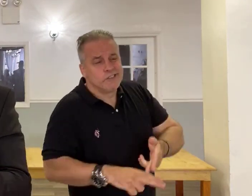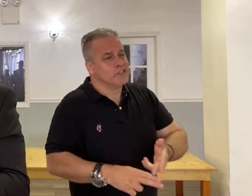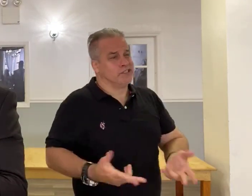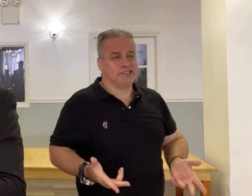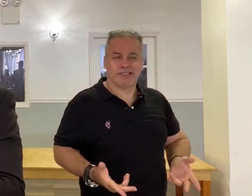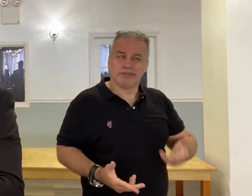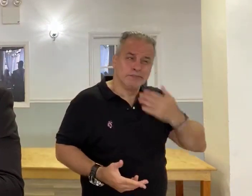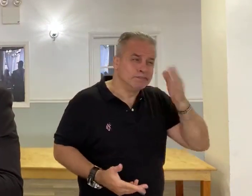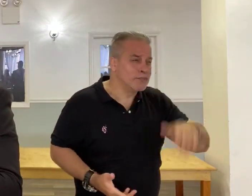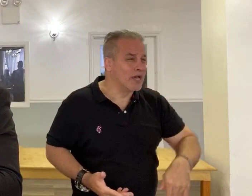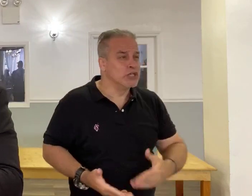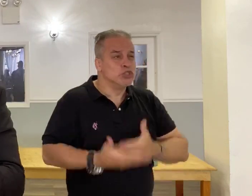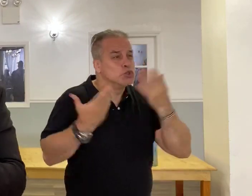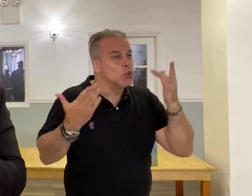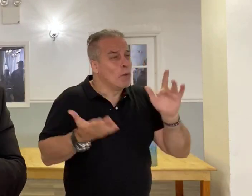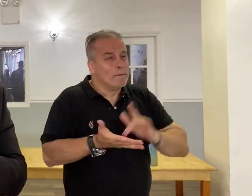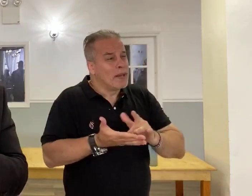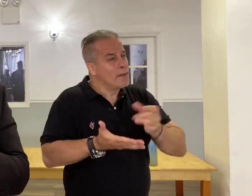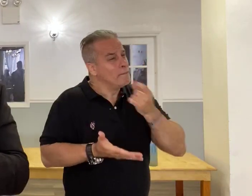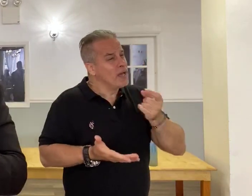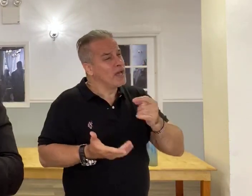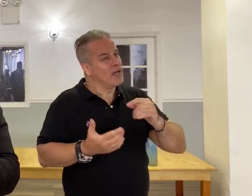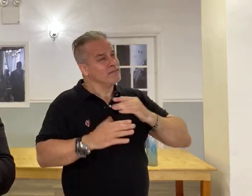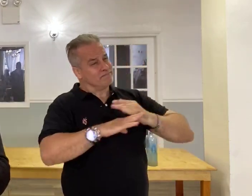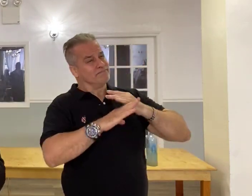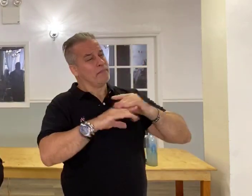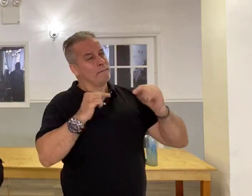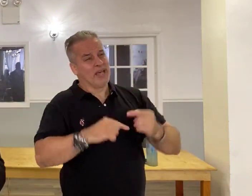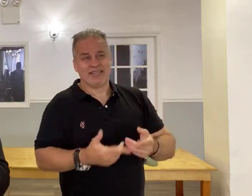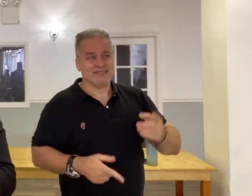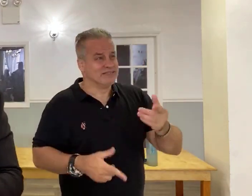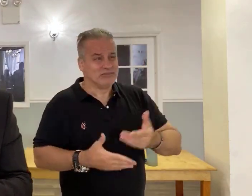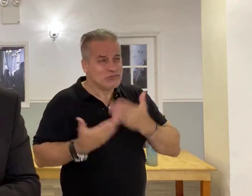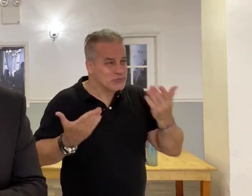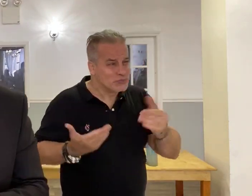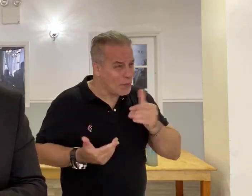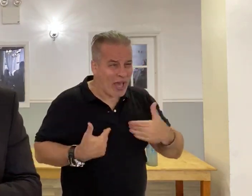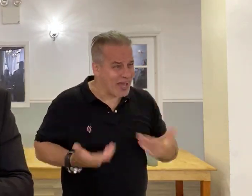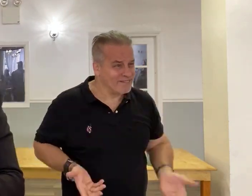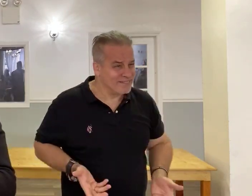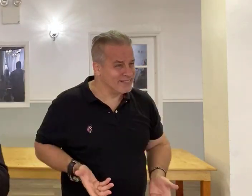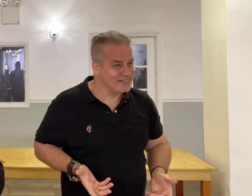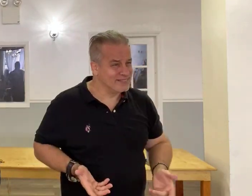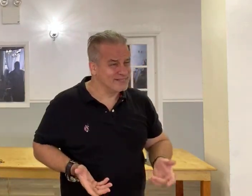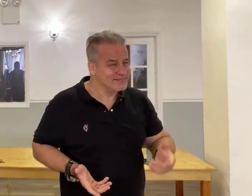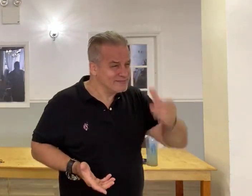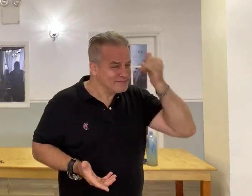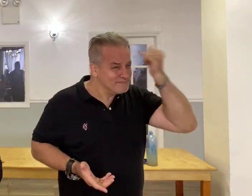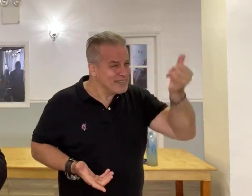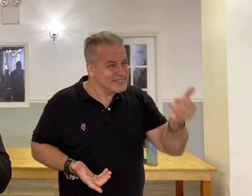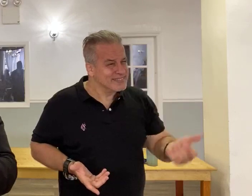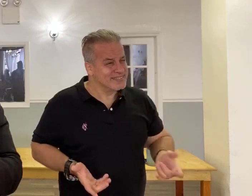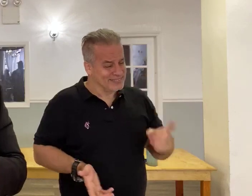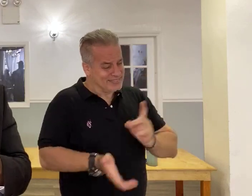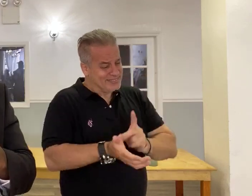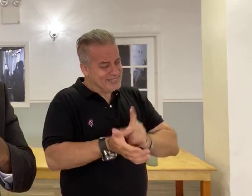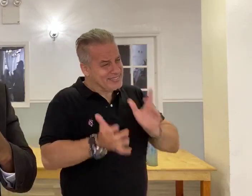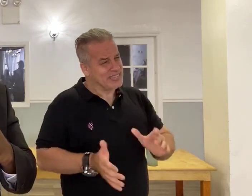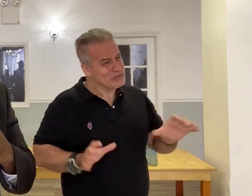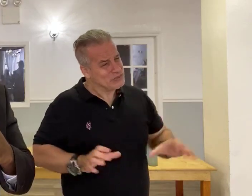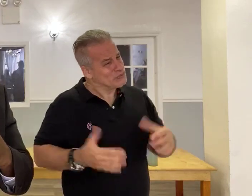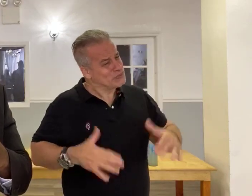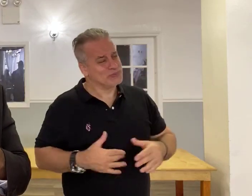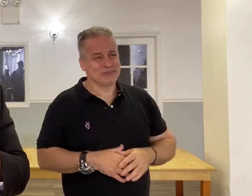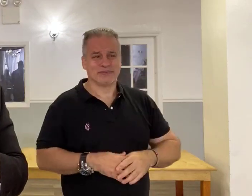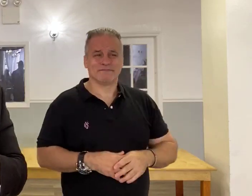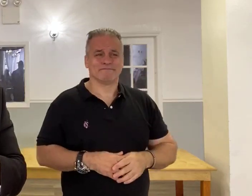without an arm up to his elbow. I forget if it's his left or right, but